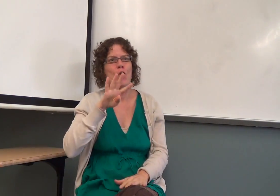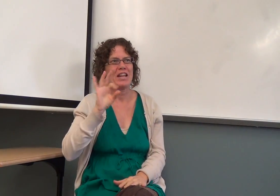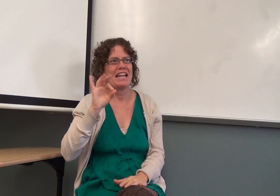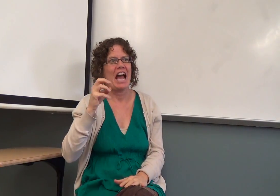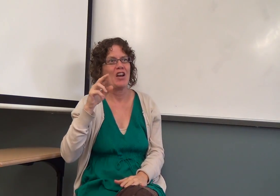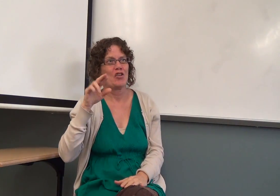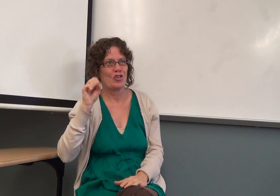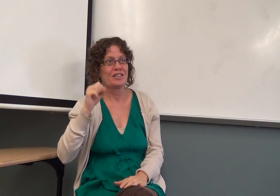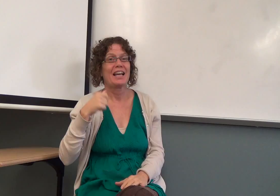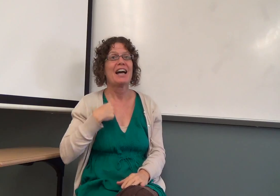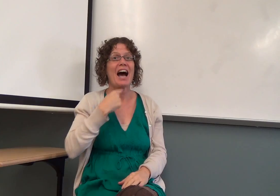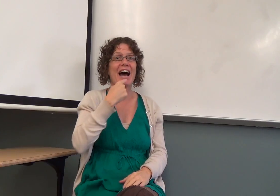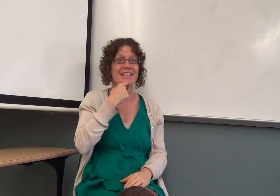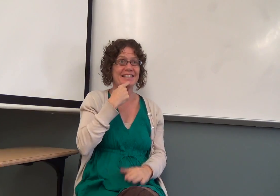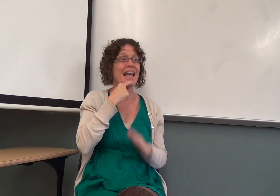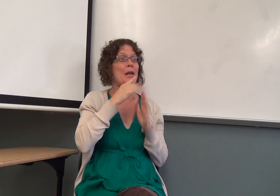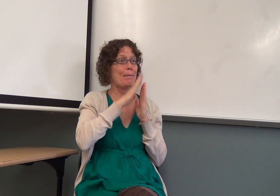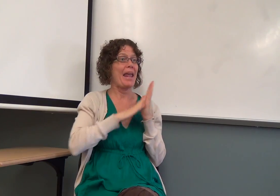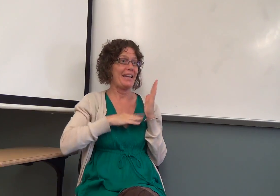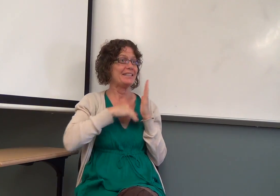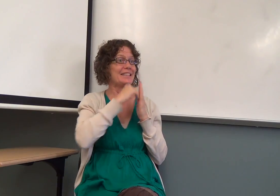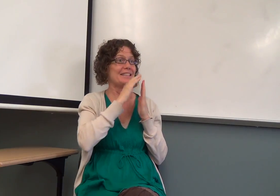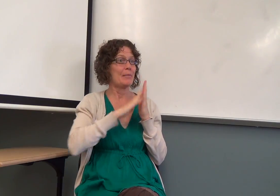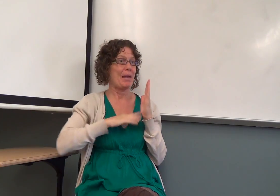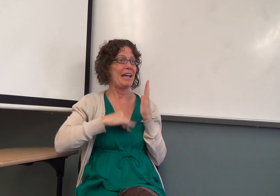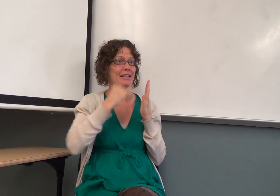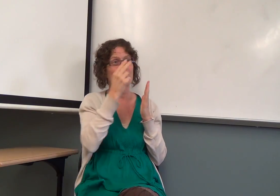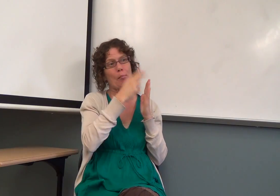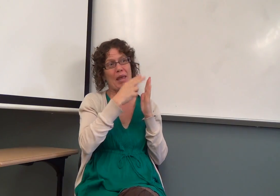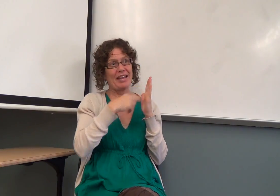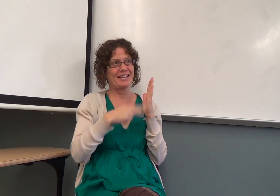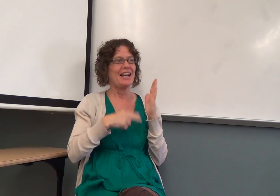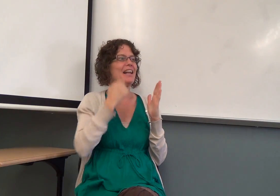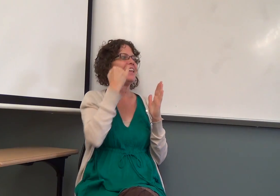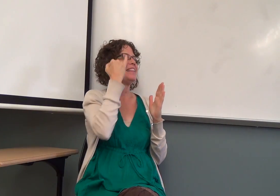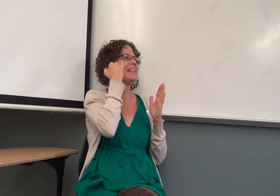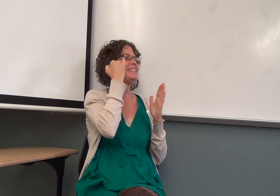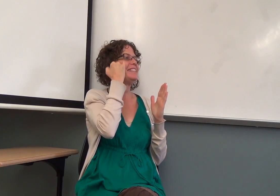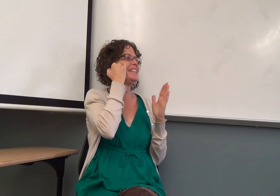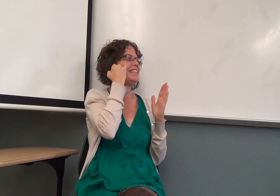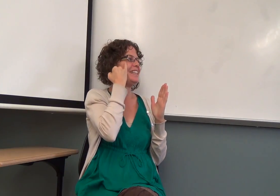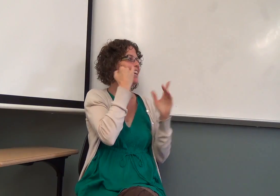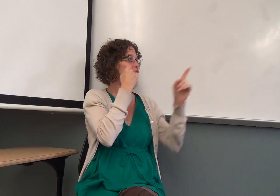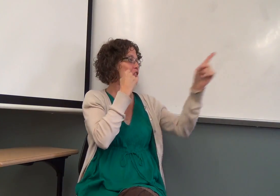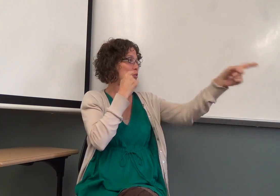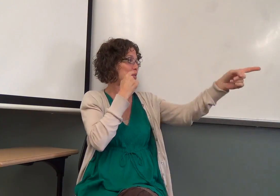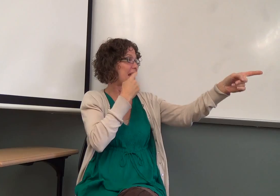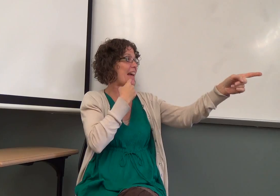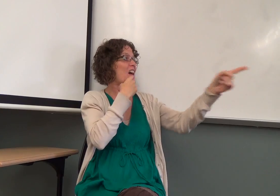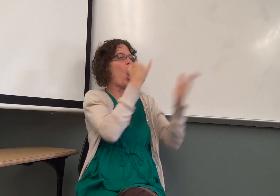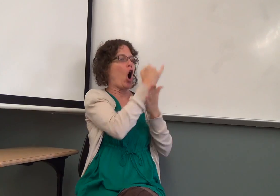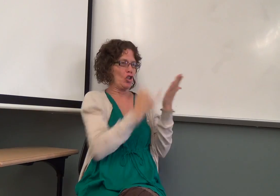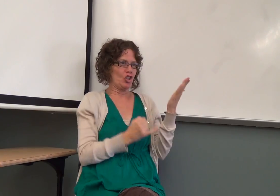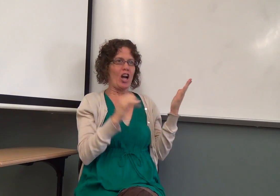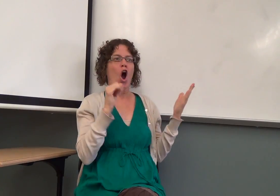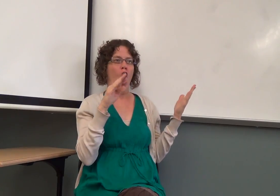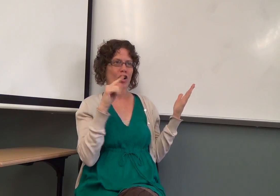paint. Okay. Okay. Can you see where this went wrong? Somebody. You said art. I said art. Good. Then what'd you say?